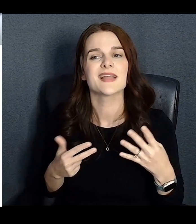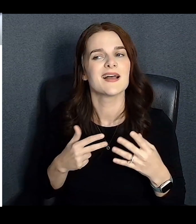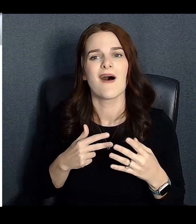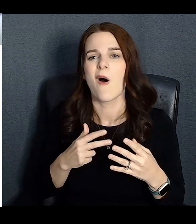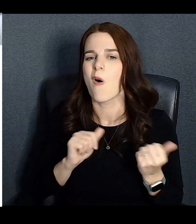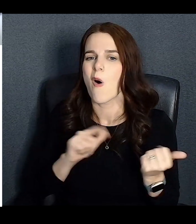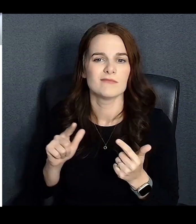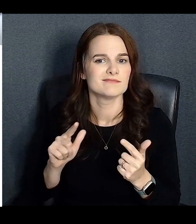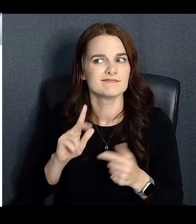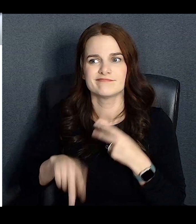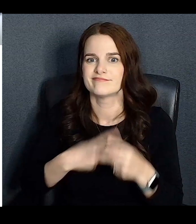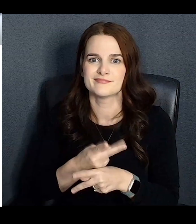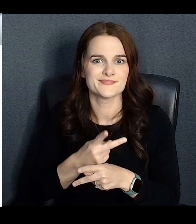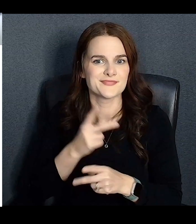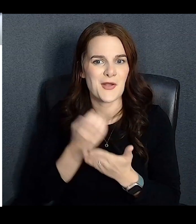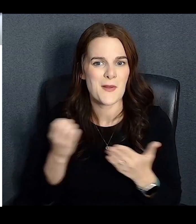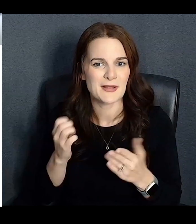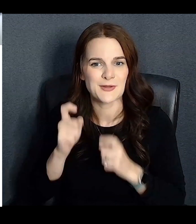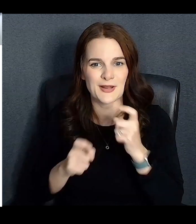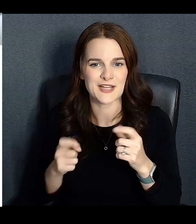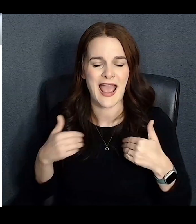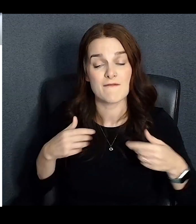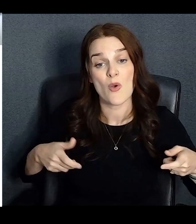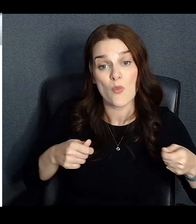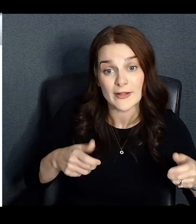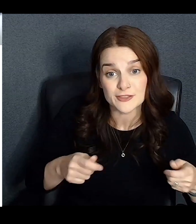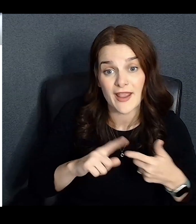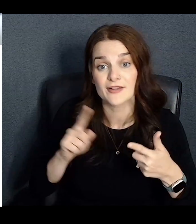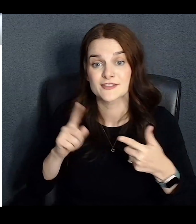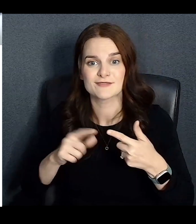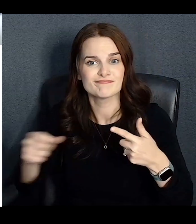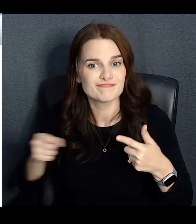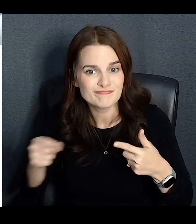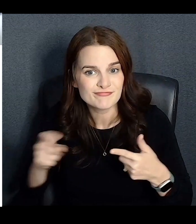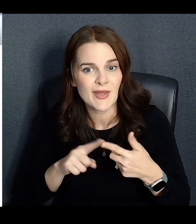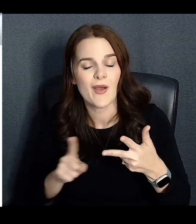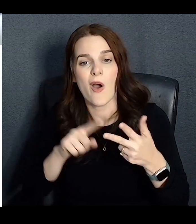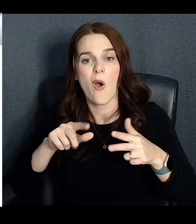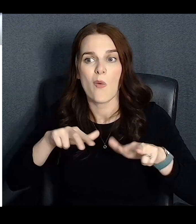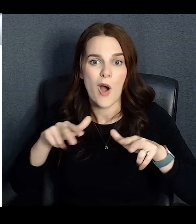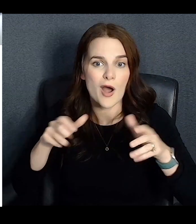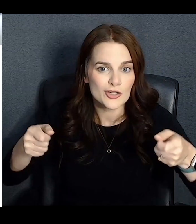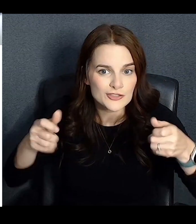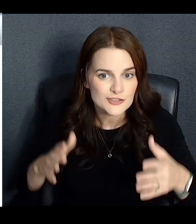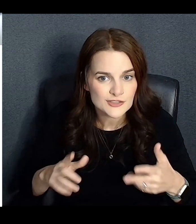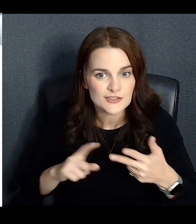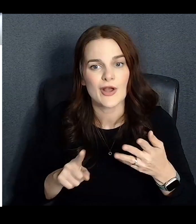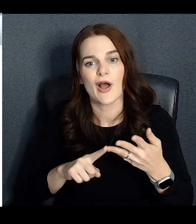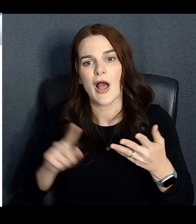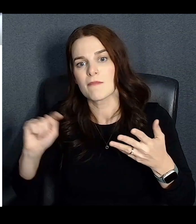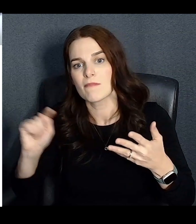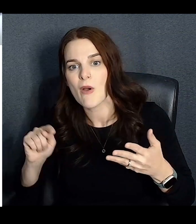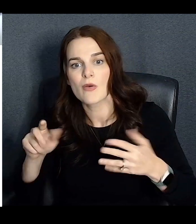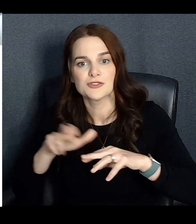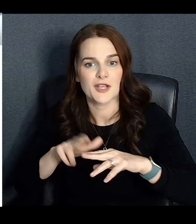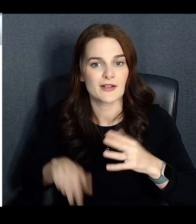all do some type of equipment donation. So we have wheelchairs, walkers, canes, crutches, commode chairs, shower